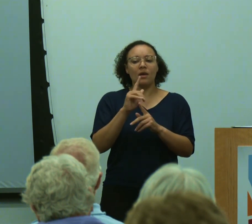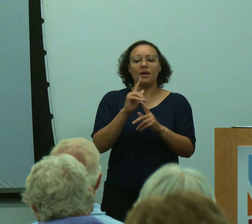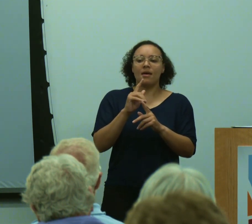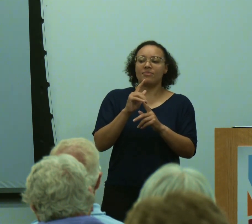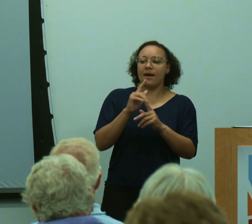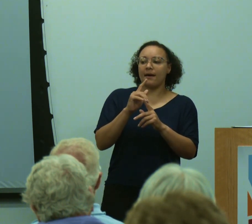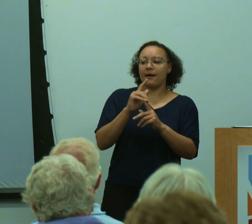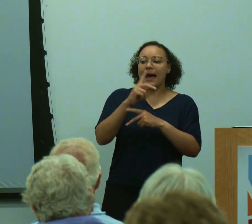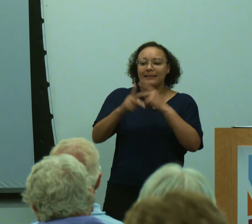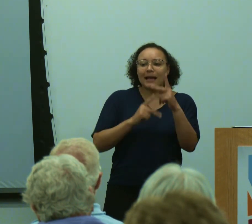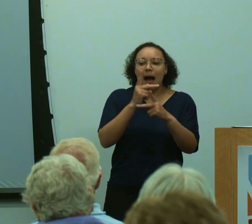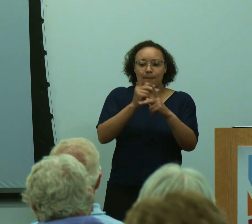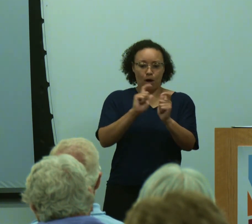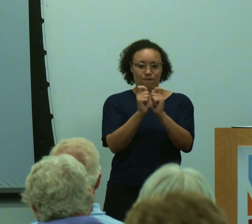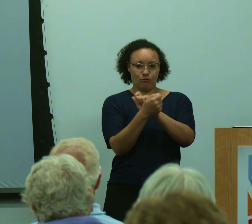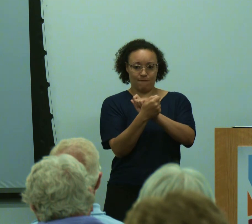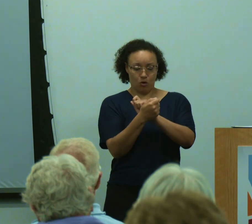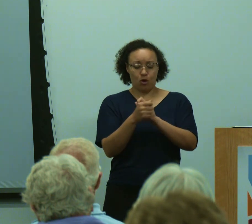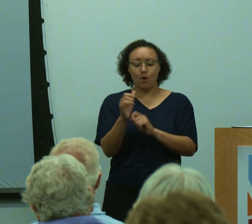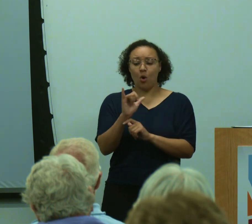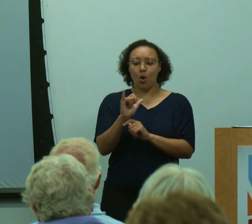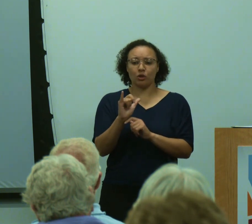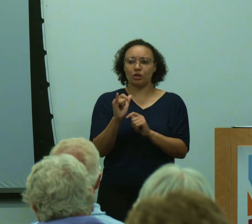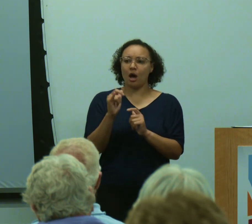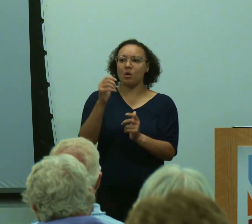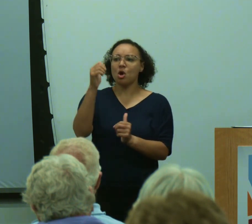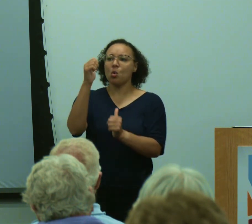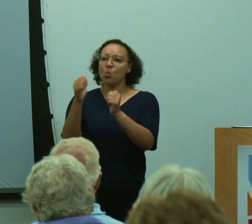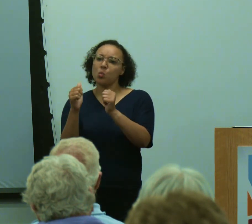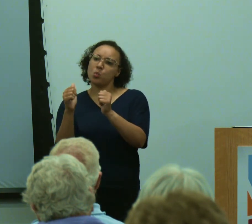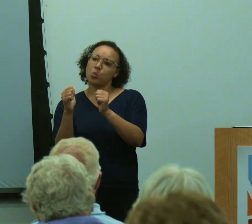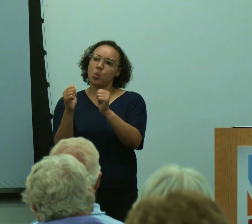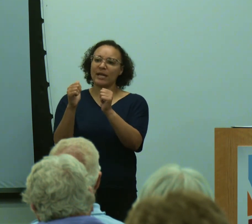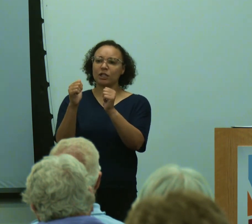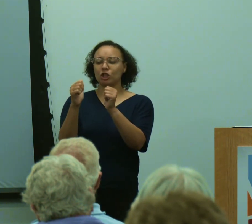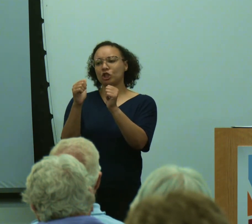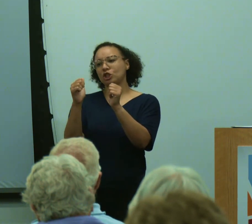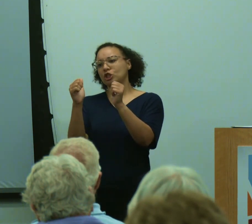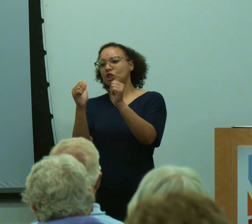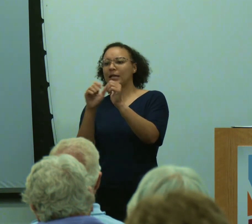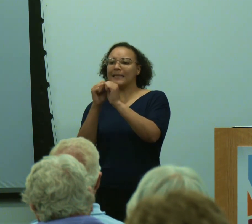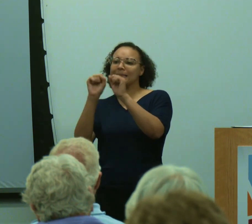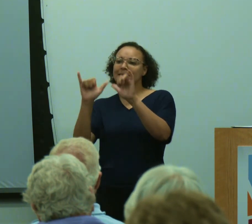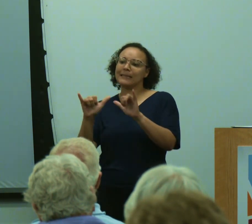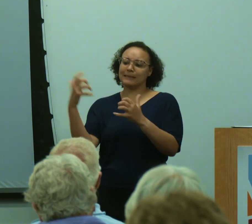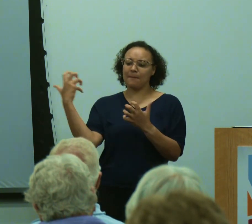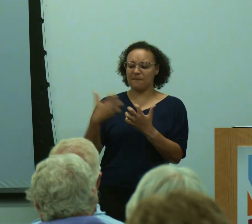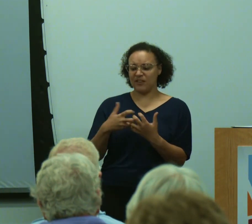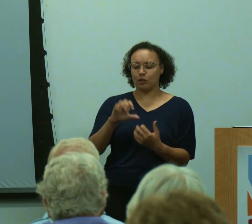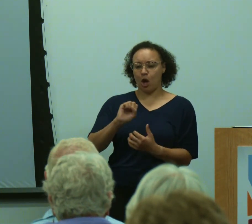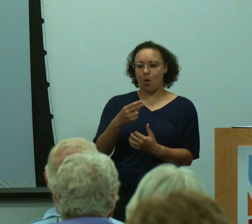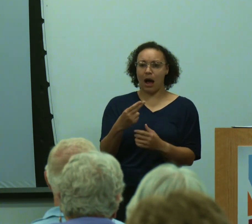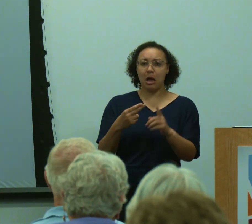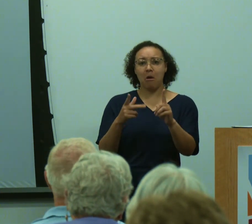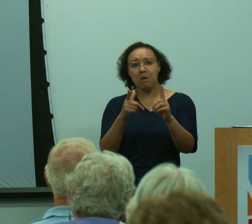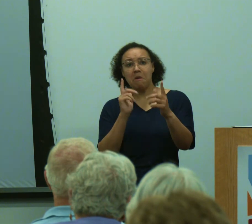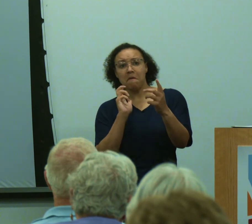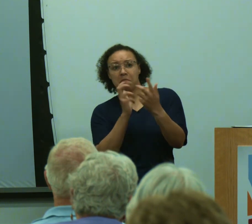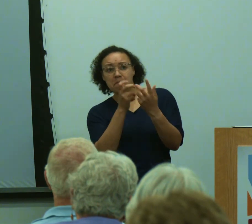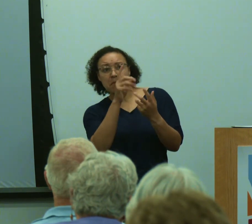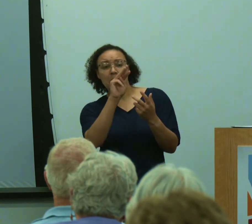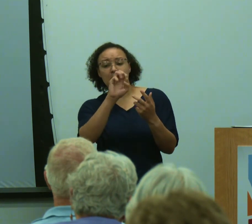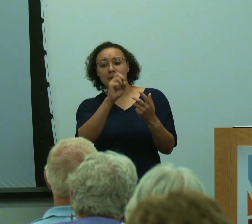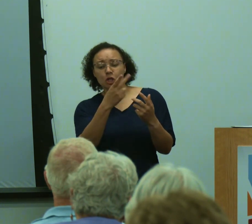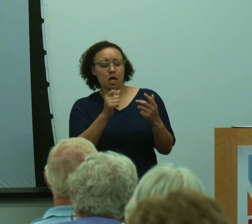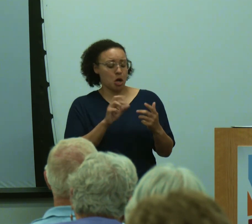fits Ohio best. Does the Michigan model better than the California model in terms of what